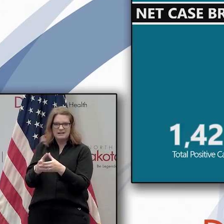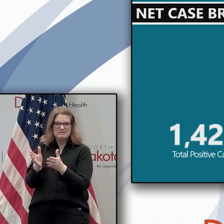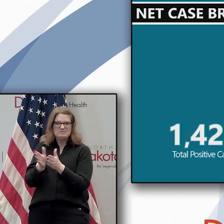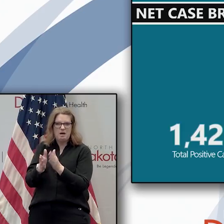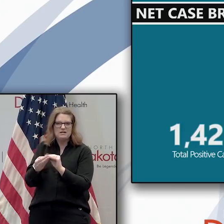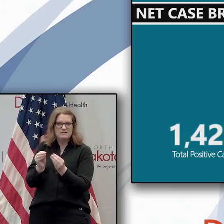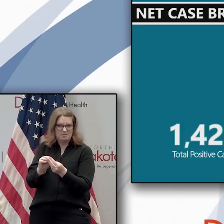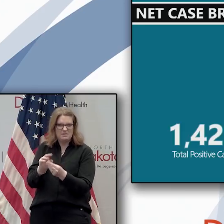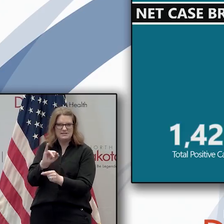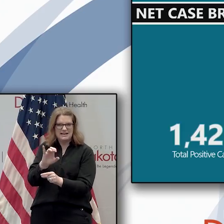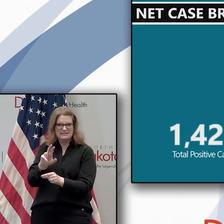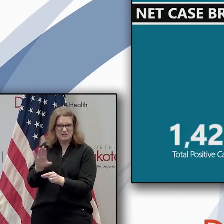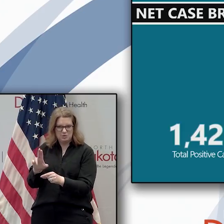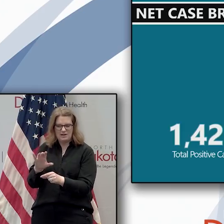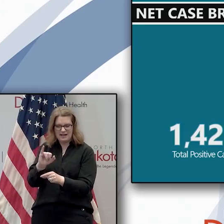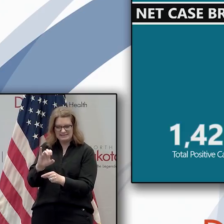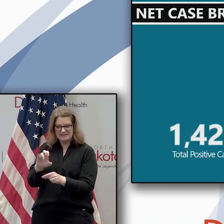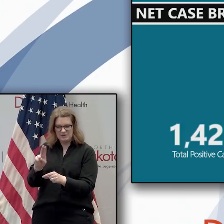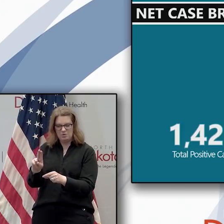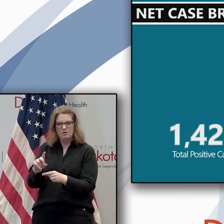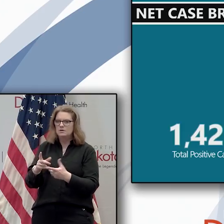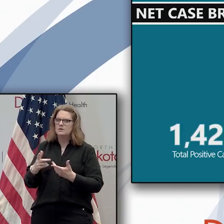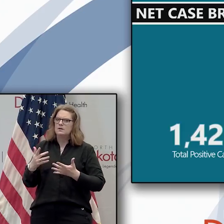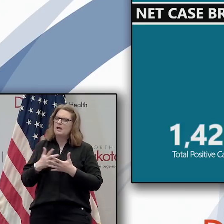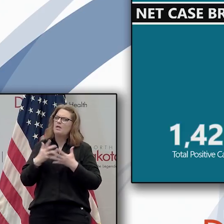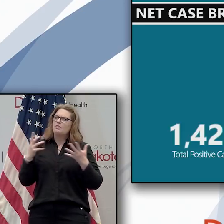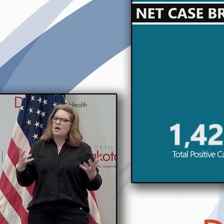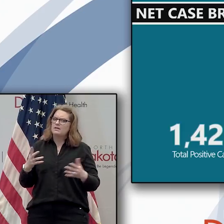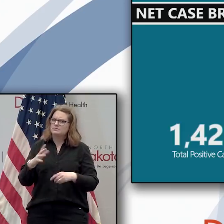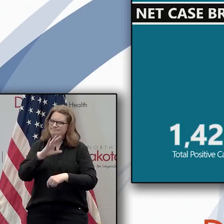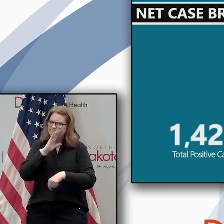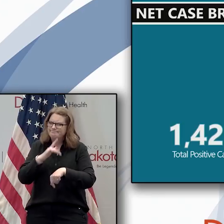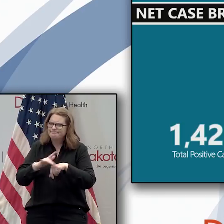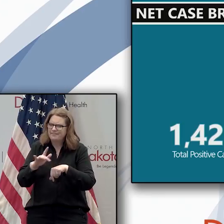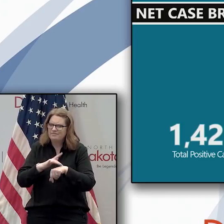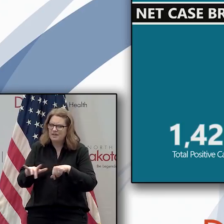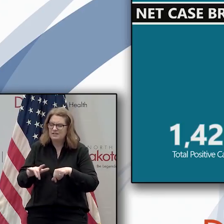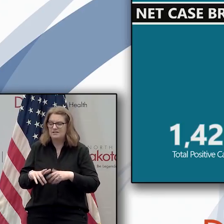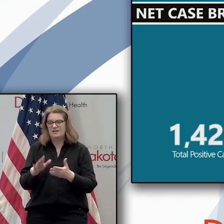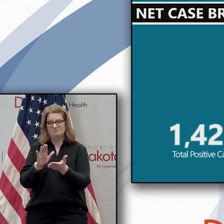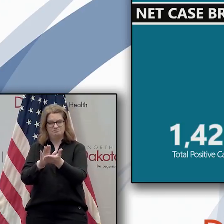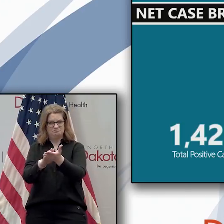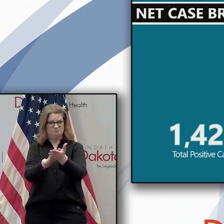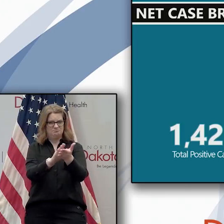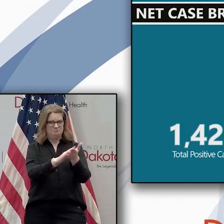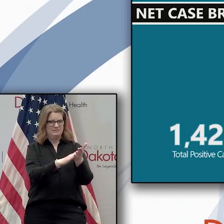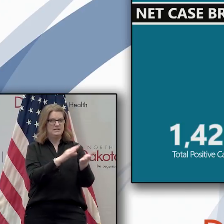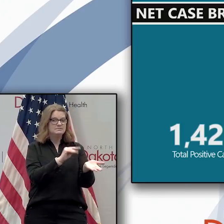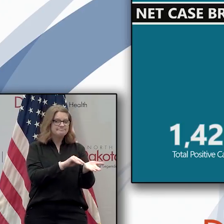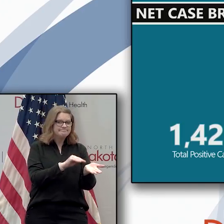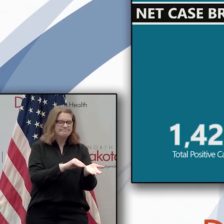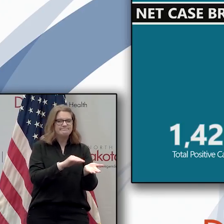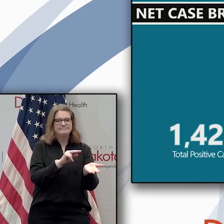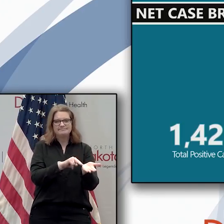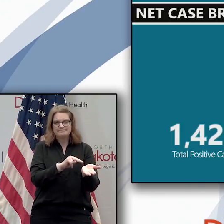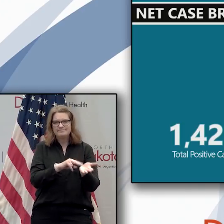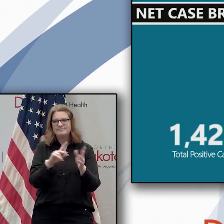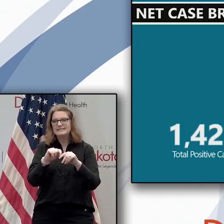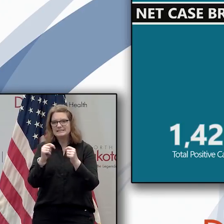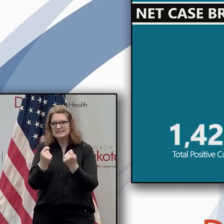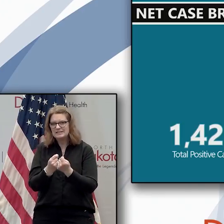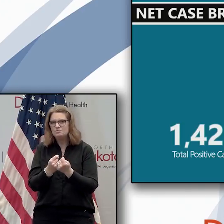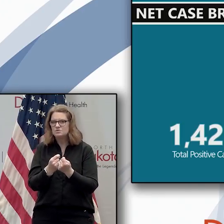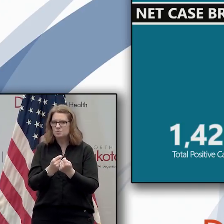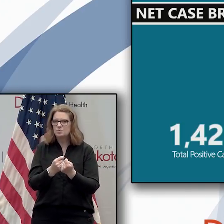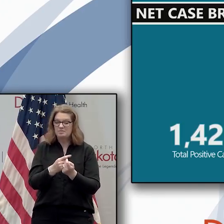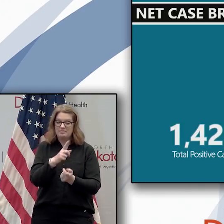capacity left in North Dakota, which is, again, credit to all of our teams and the providers for all the great work doing on the front end